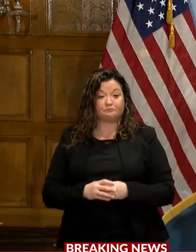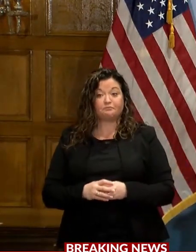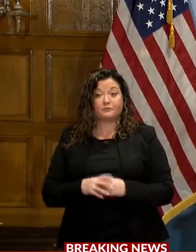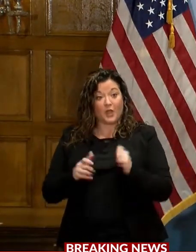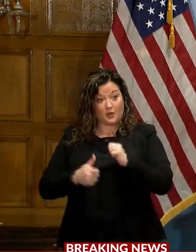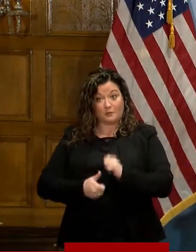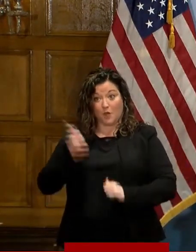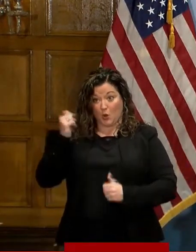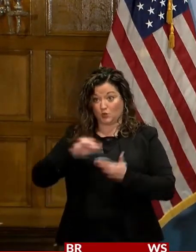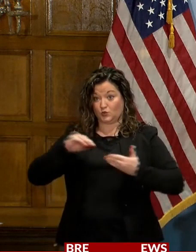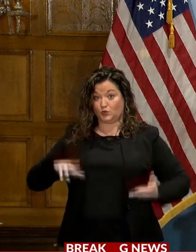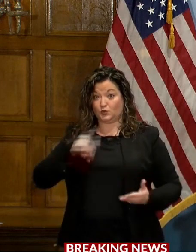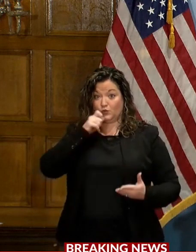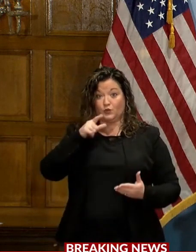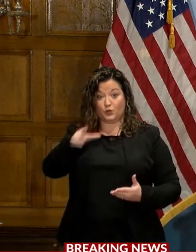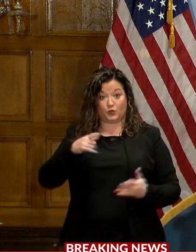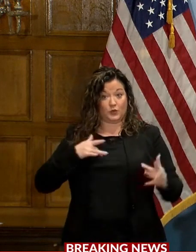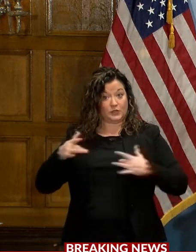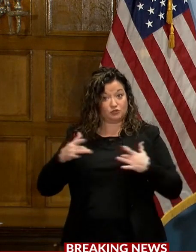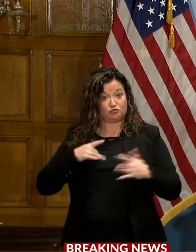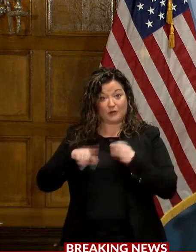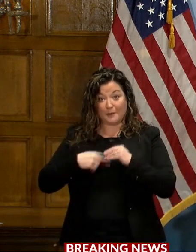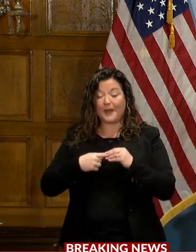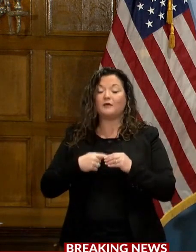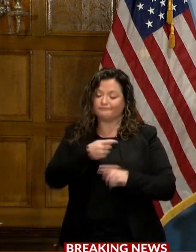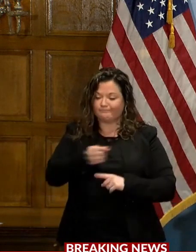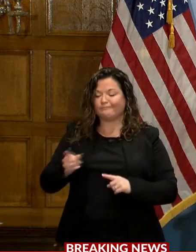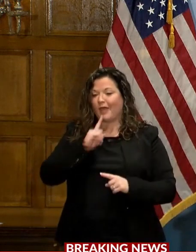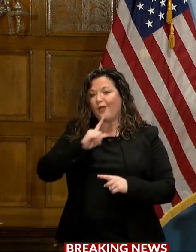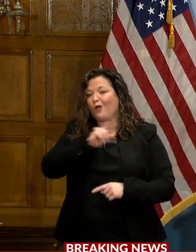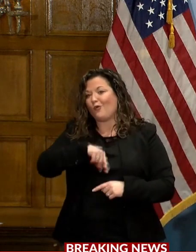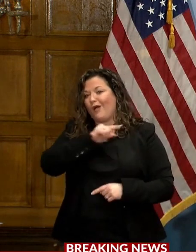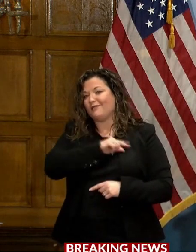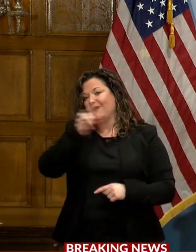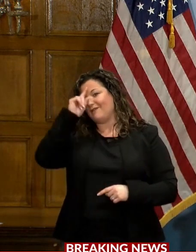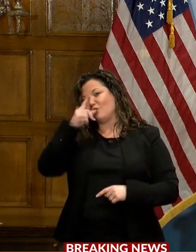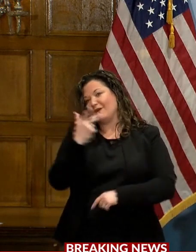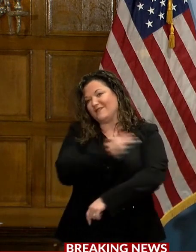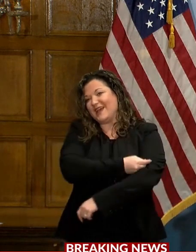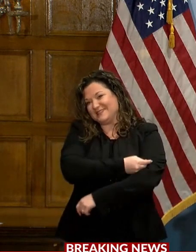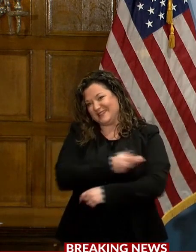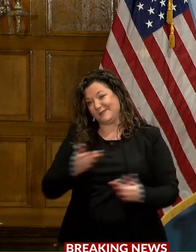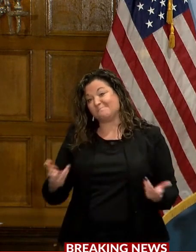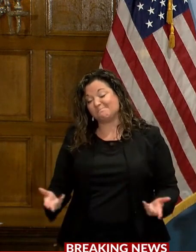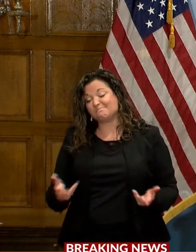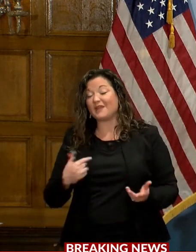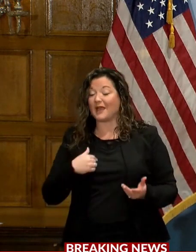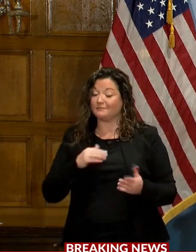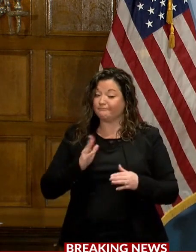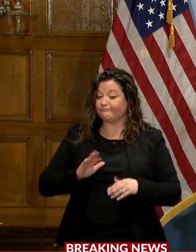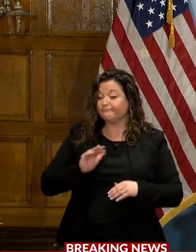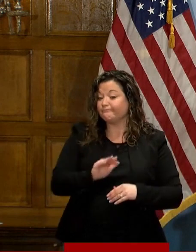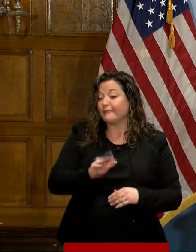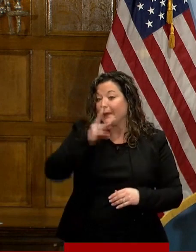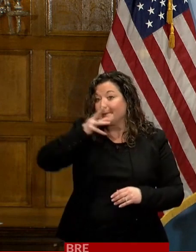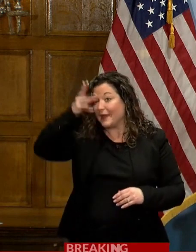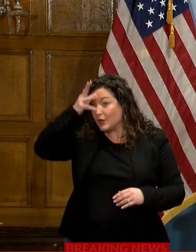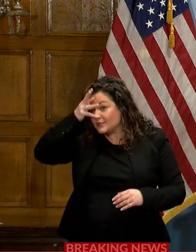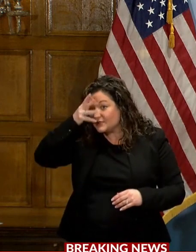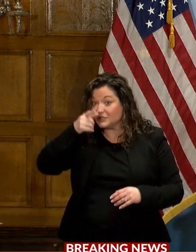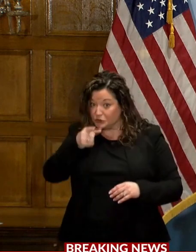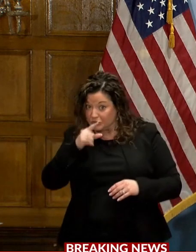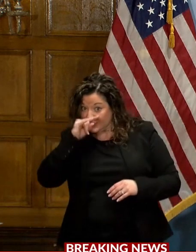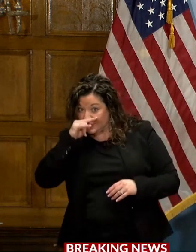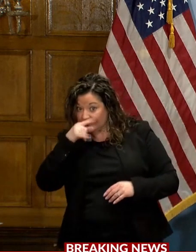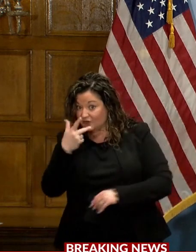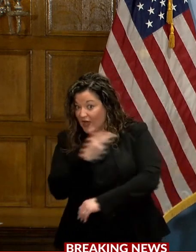you worry about are eligible for a vaccine. And so I would say to the parents, have your children been